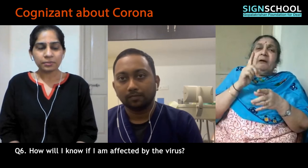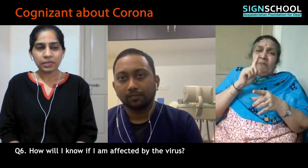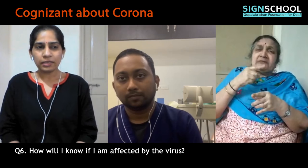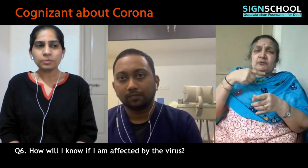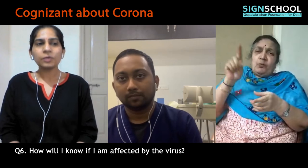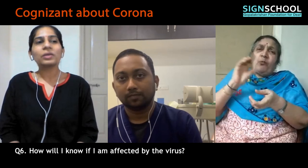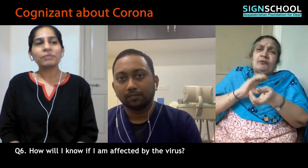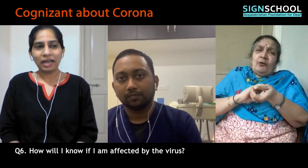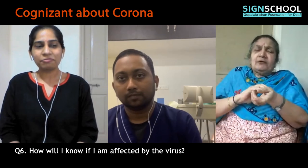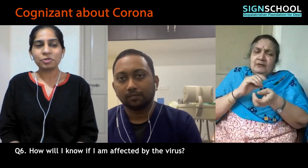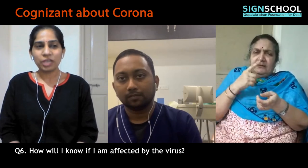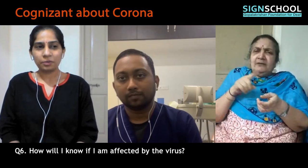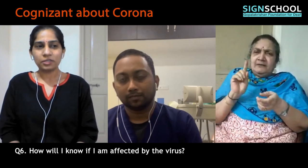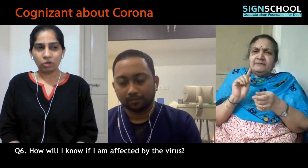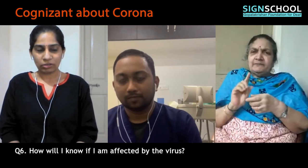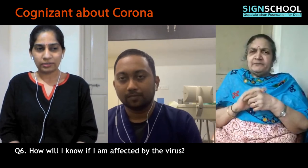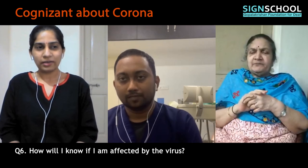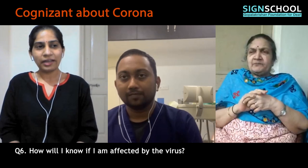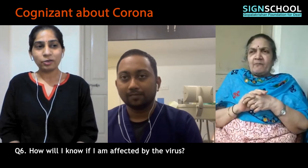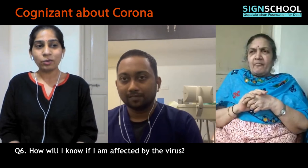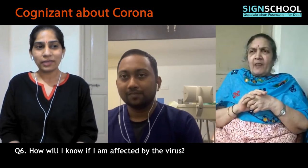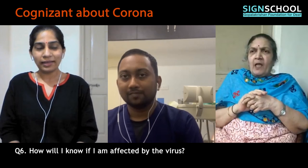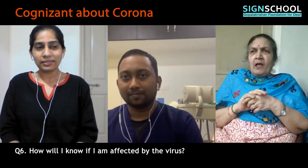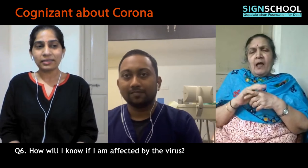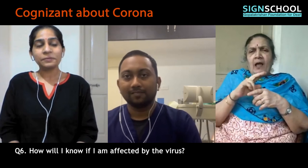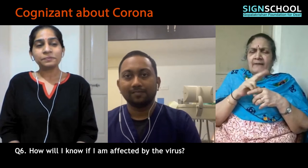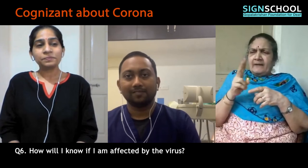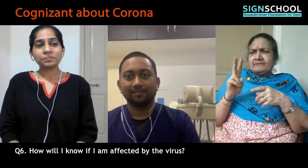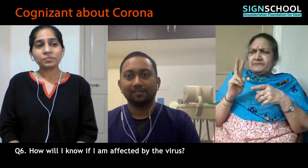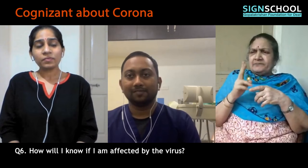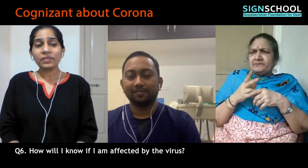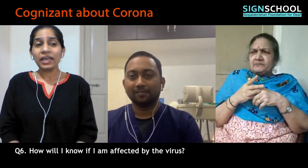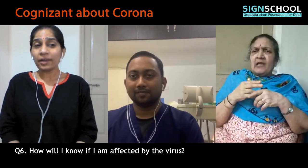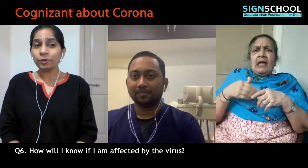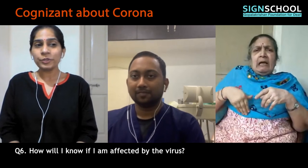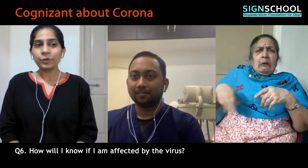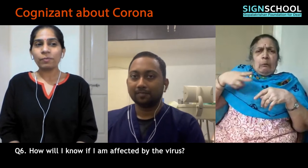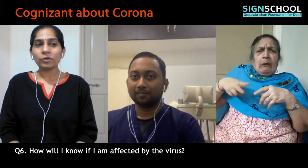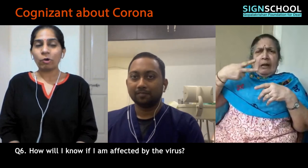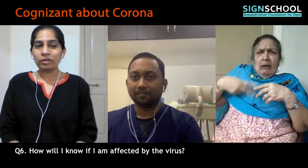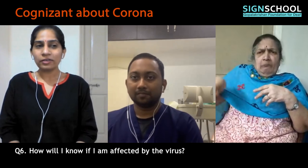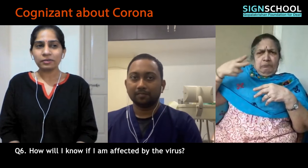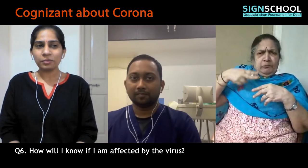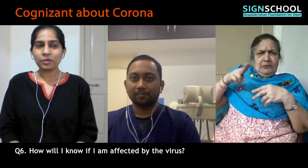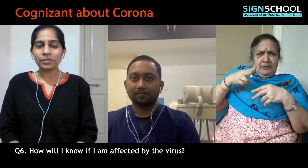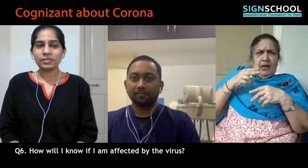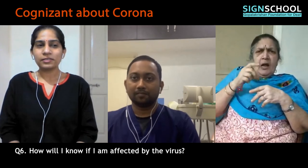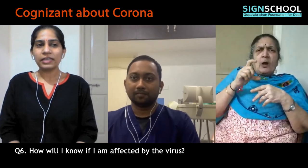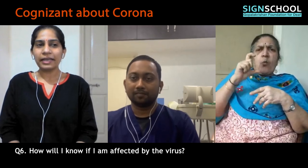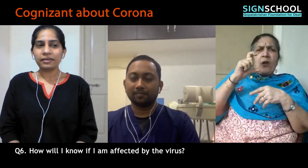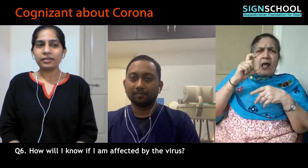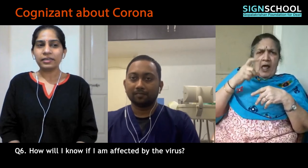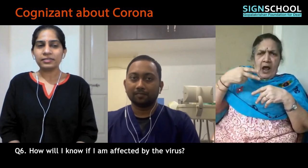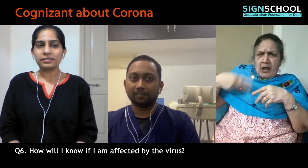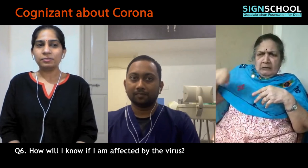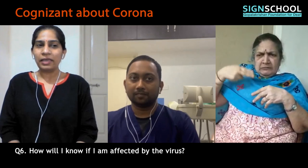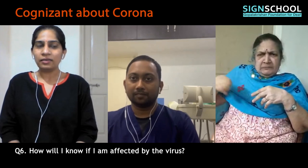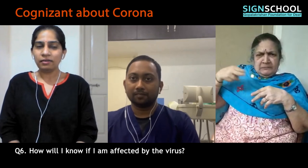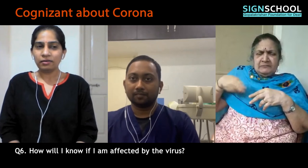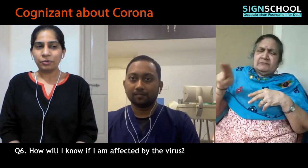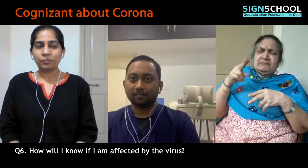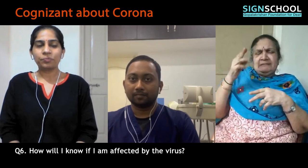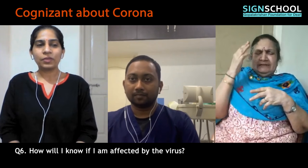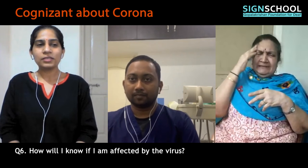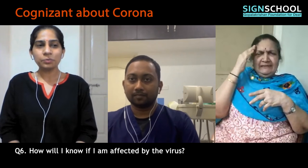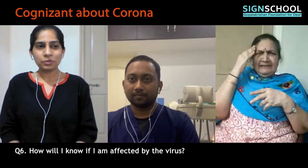typhoid or something else, but we will have to check with the doctor. I know that. And I also know about cholera, because diarrhea is the